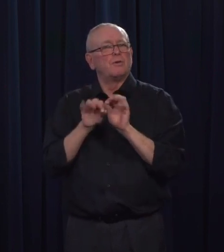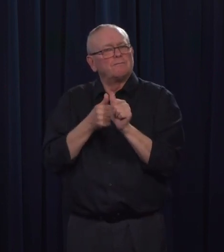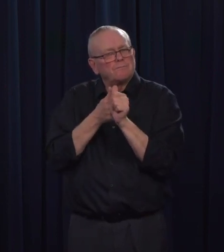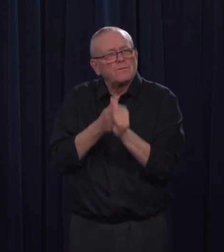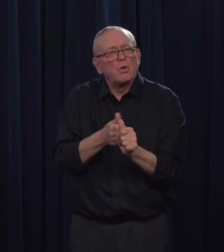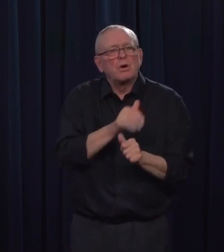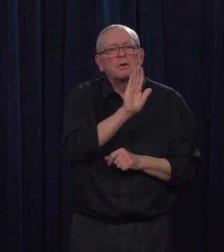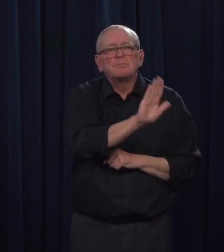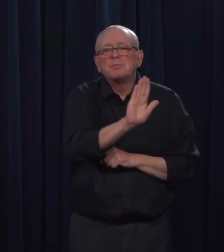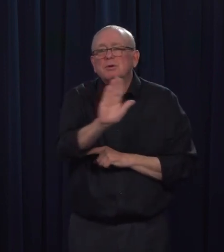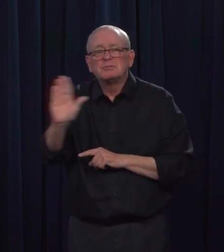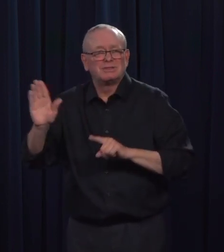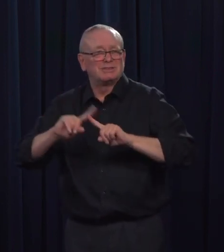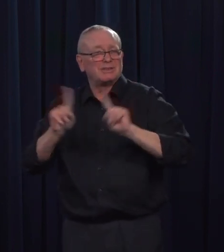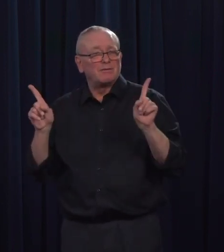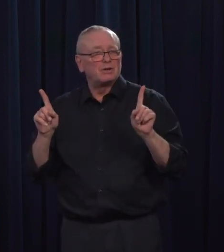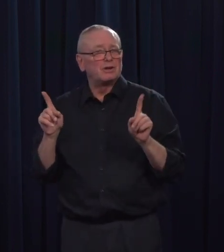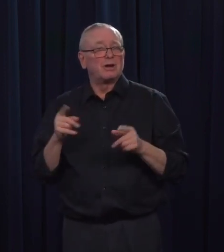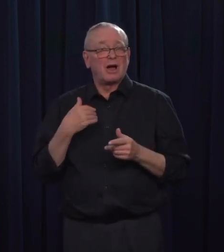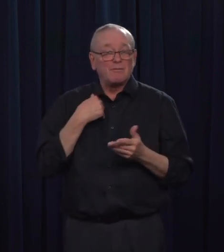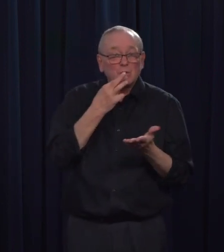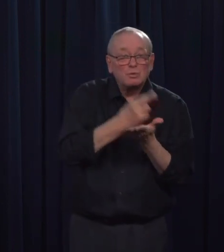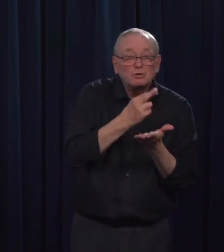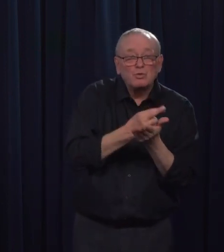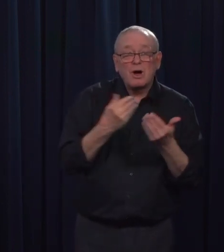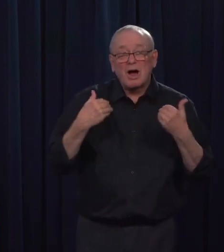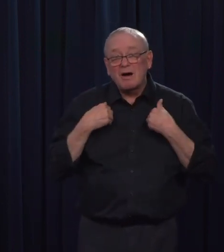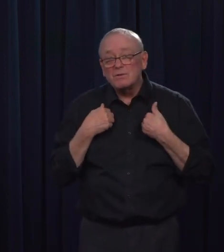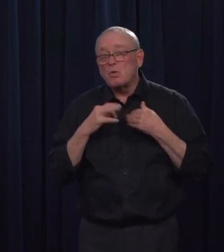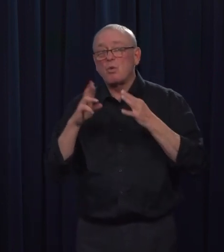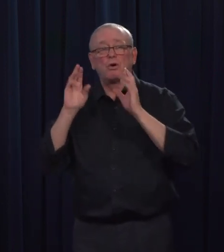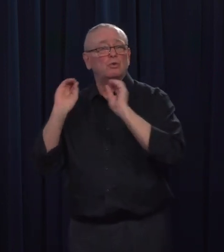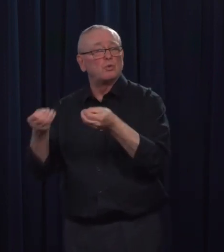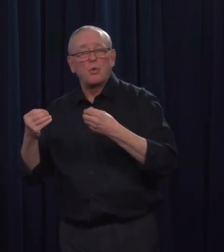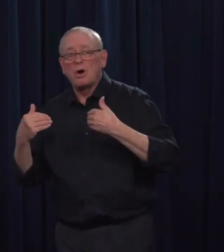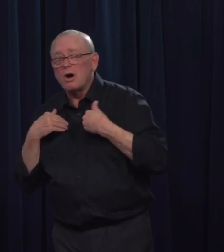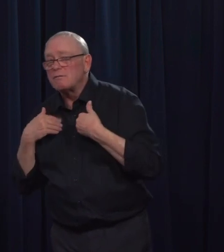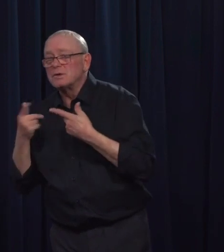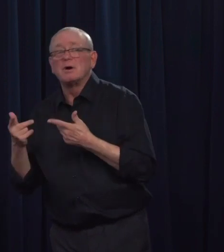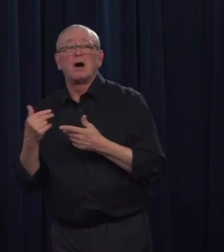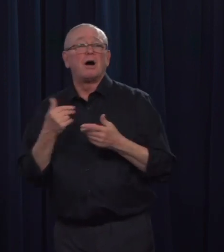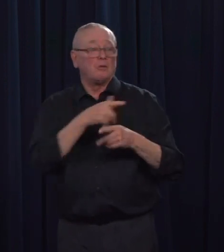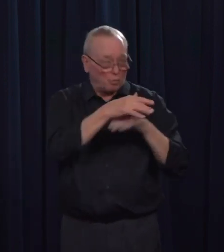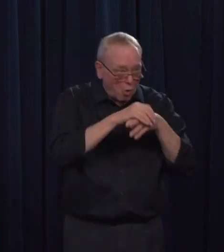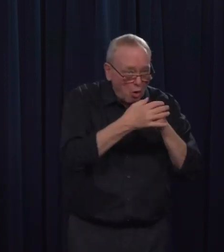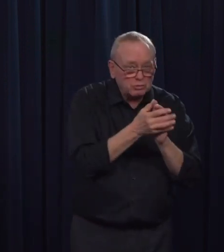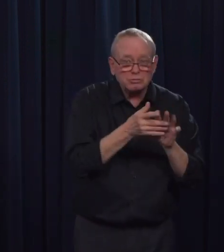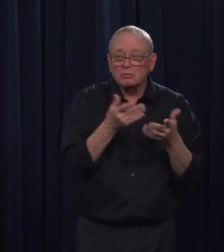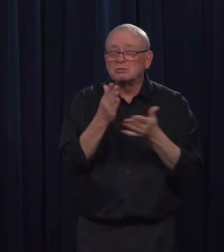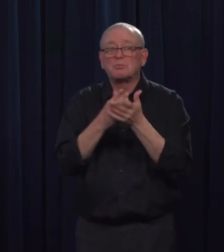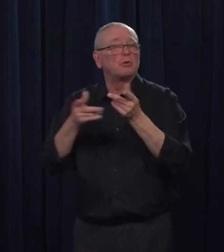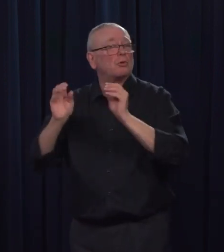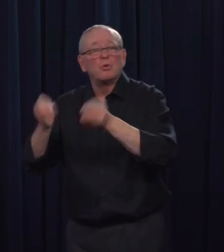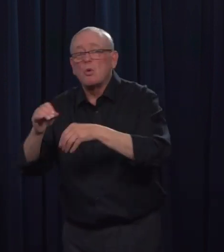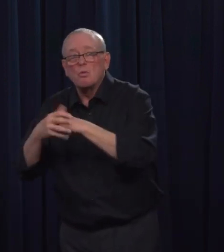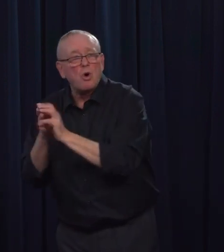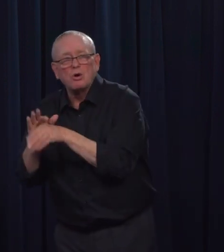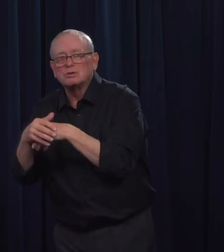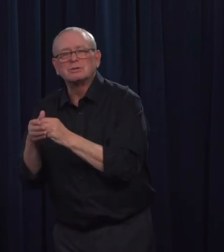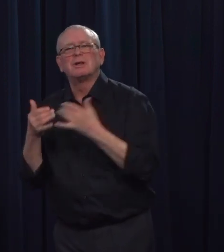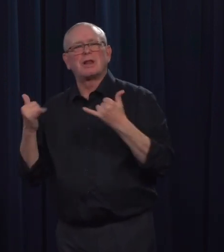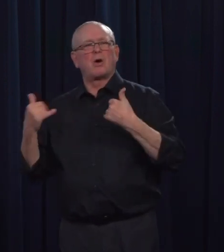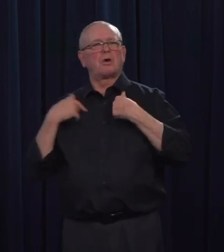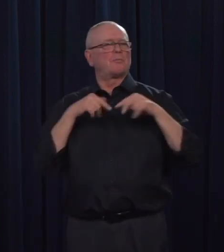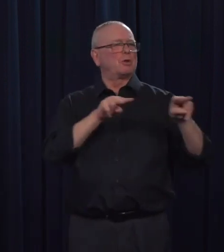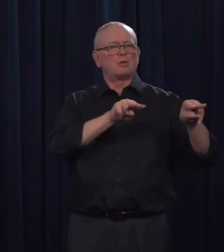place. So we're looking at multiple countries and trying to put in place those measures that we've